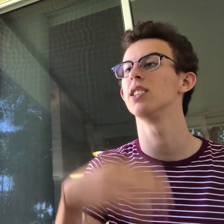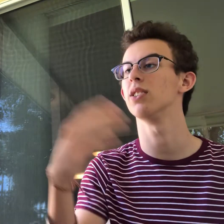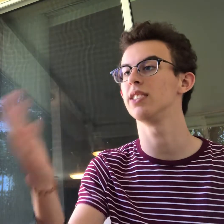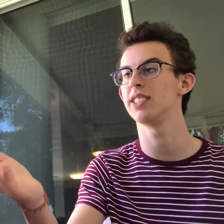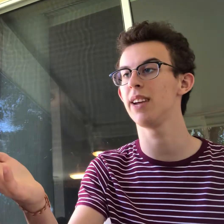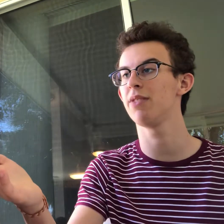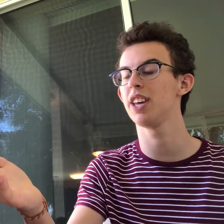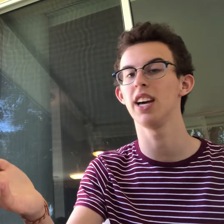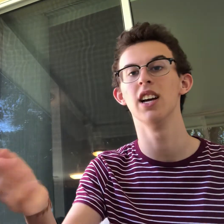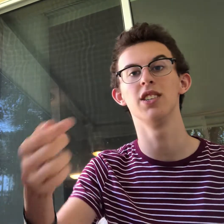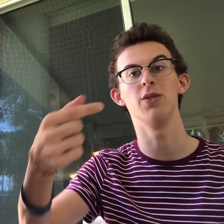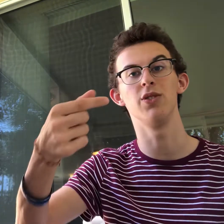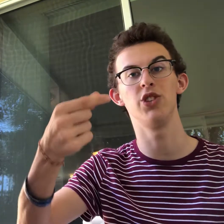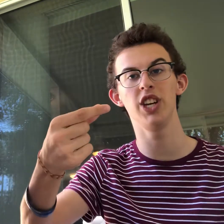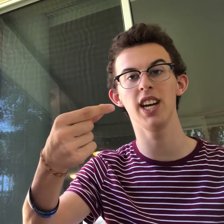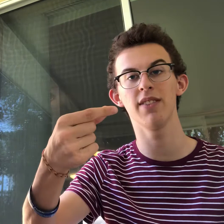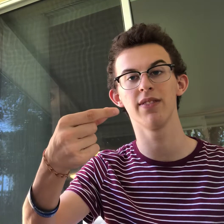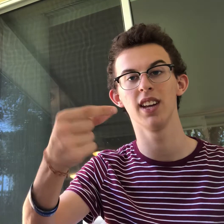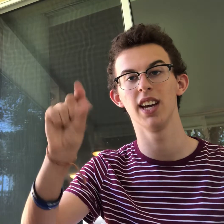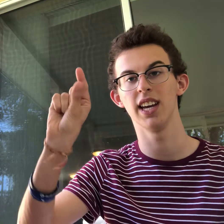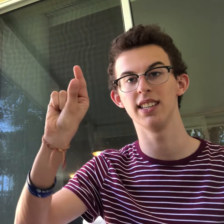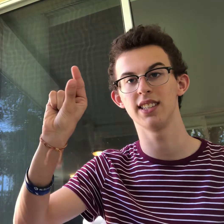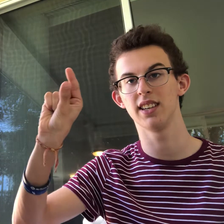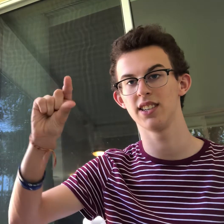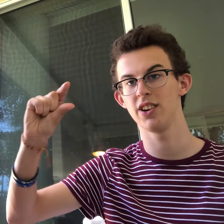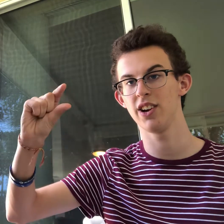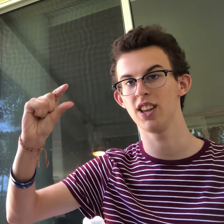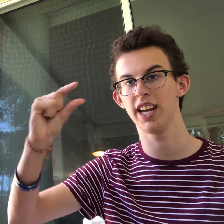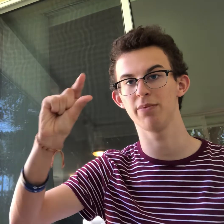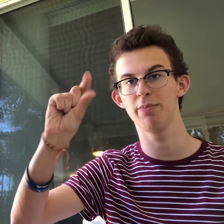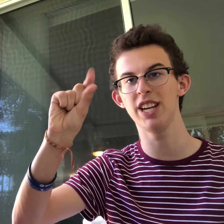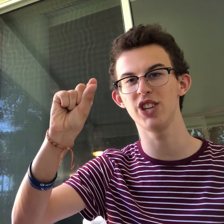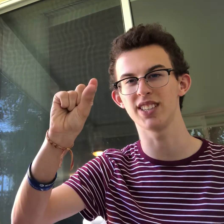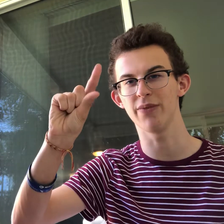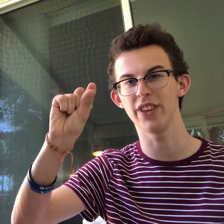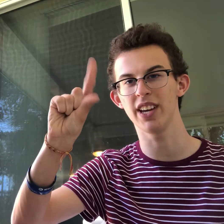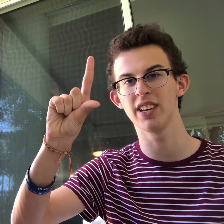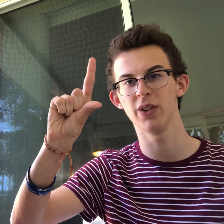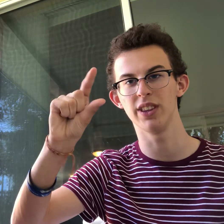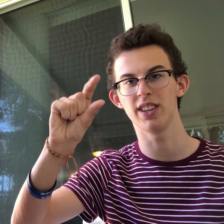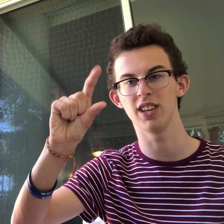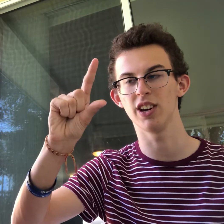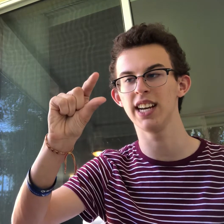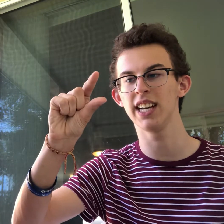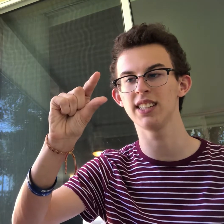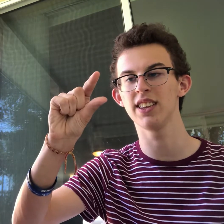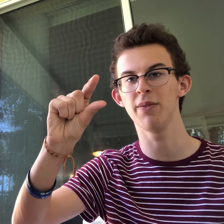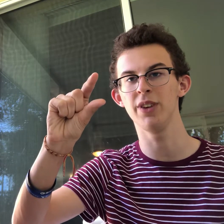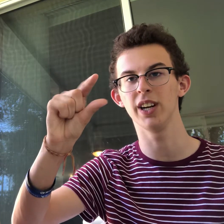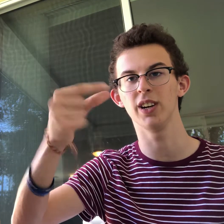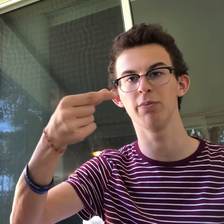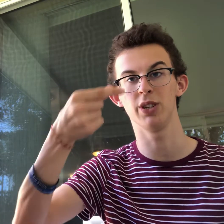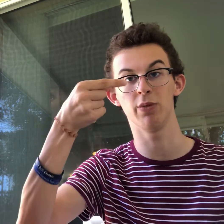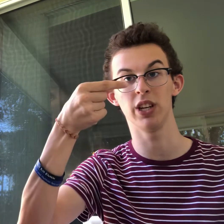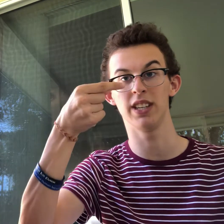it's the same thing. So G is, so you're like pinching something with your index and thumb finger, but you put it to the